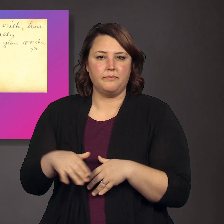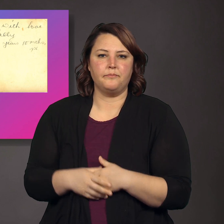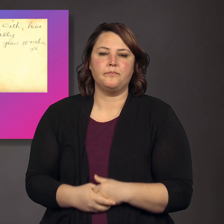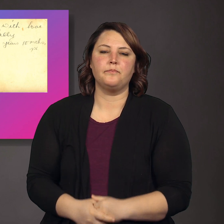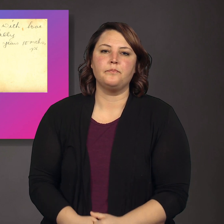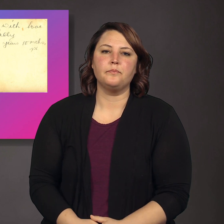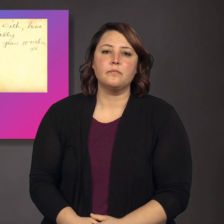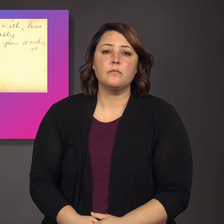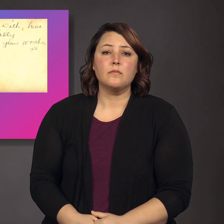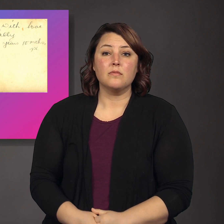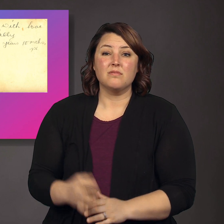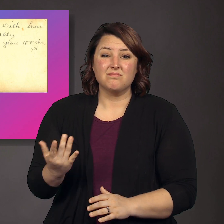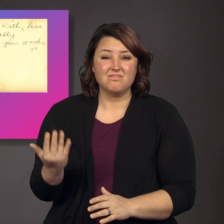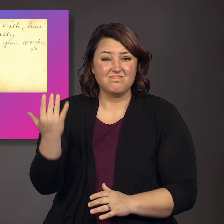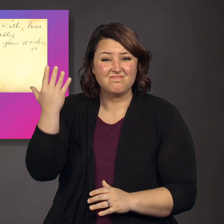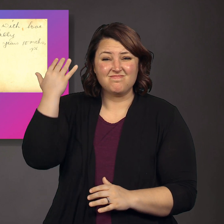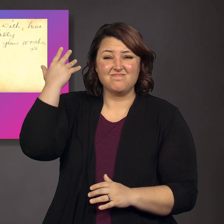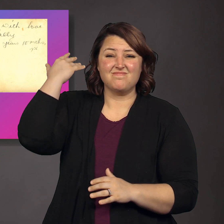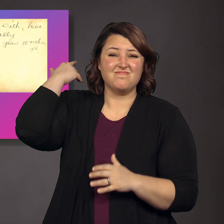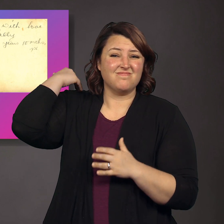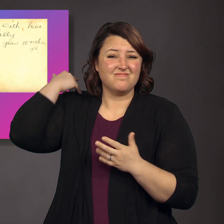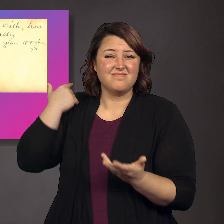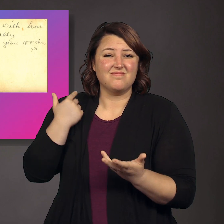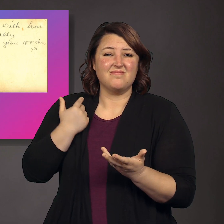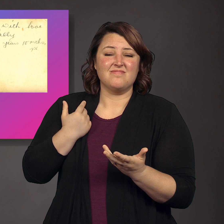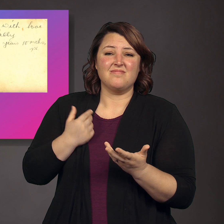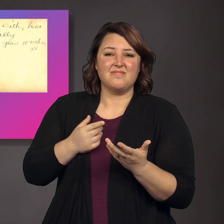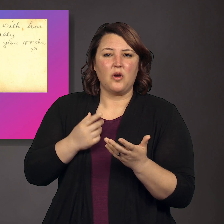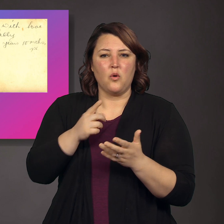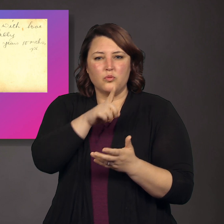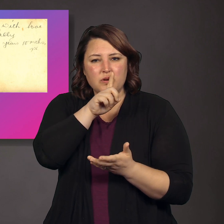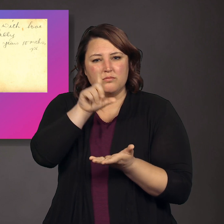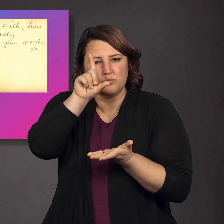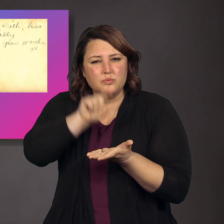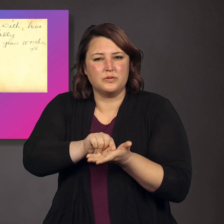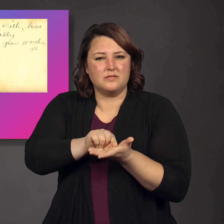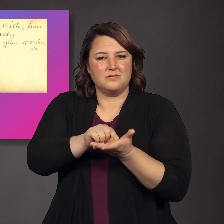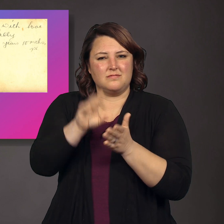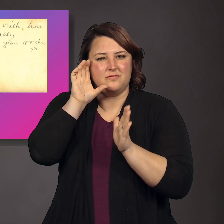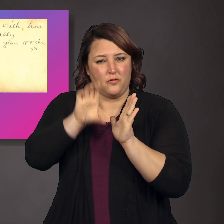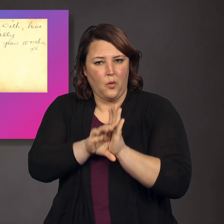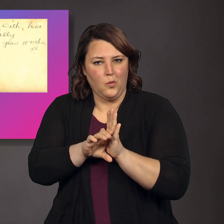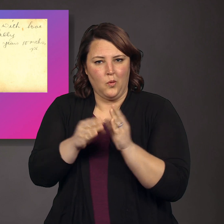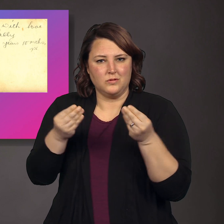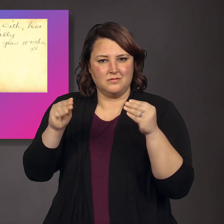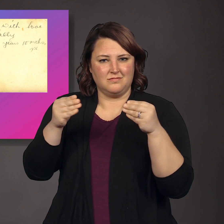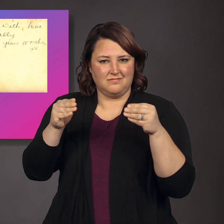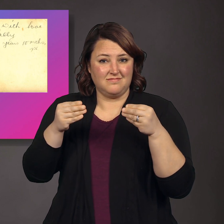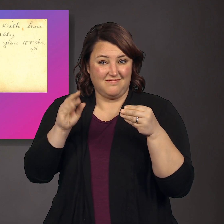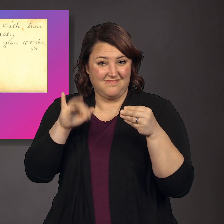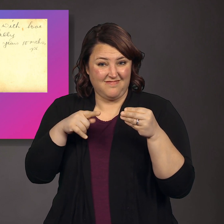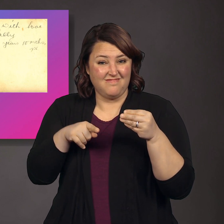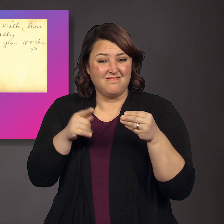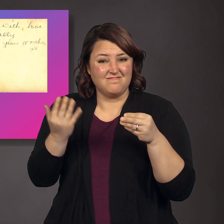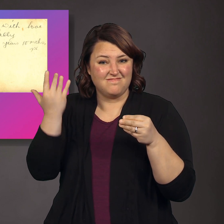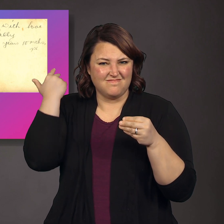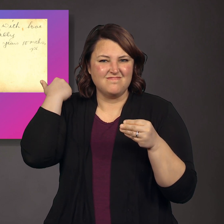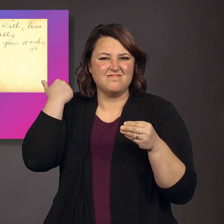Way back in the day of hard copy, real physical photos that you could touch, some people were kind